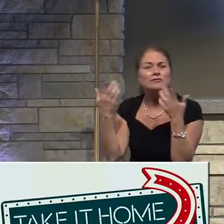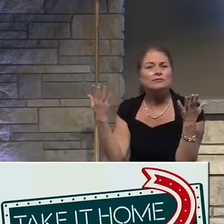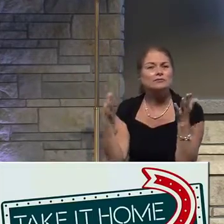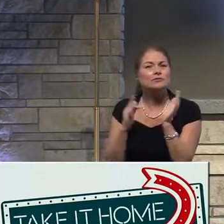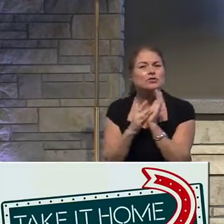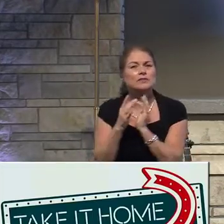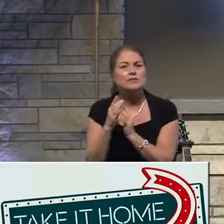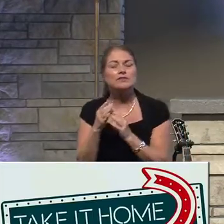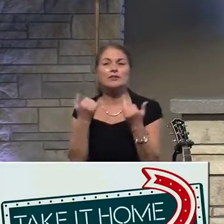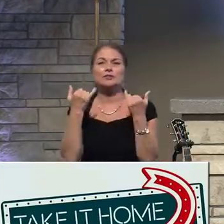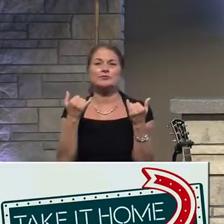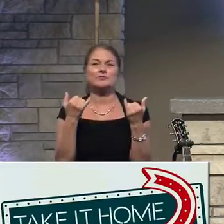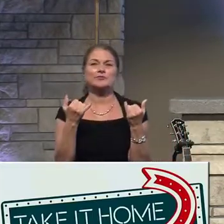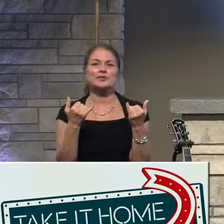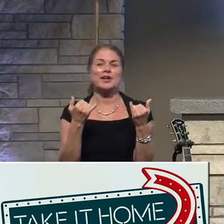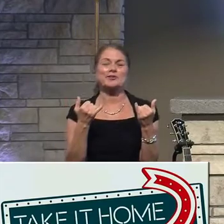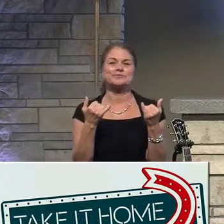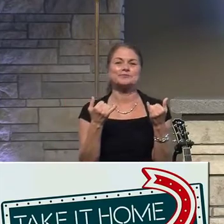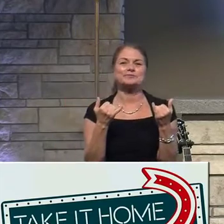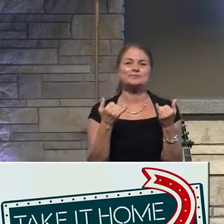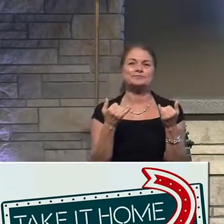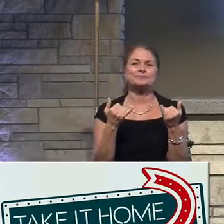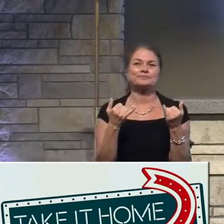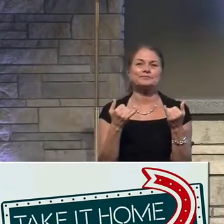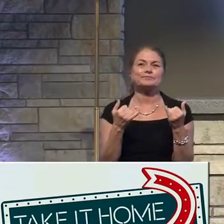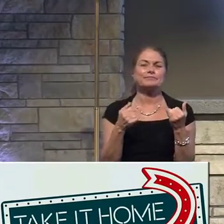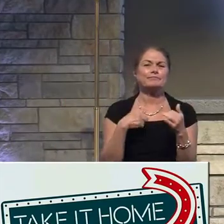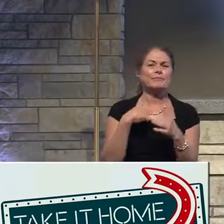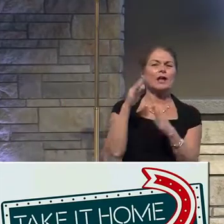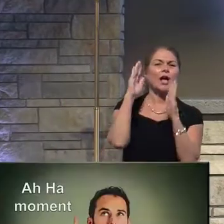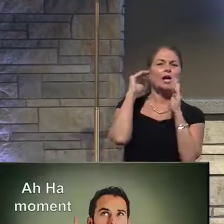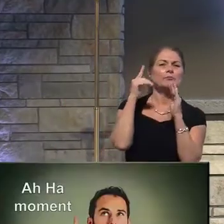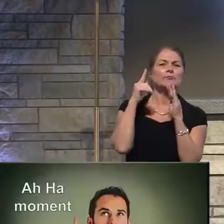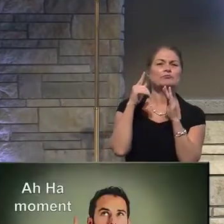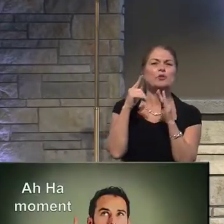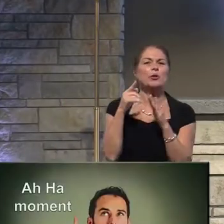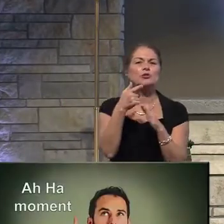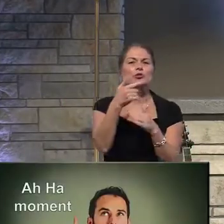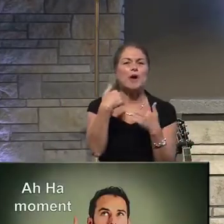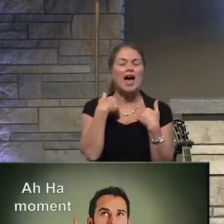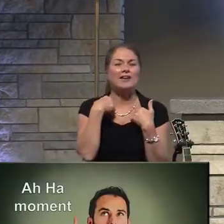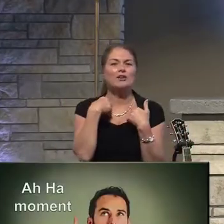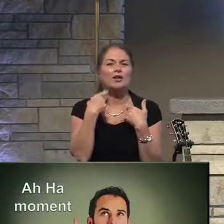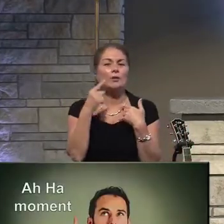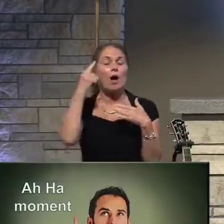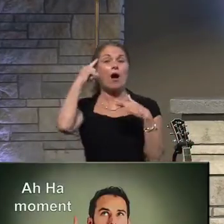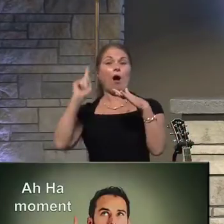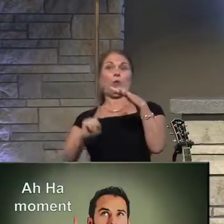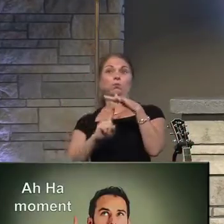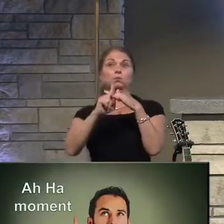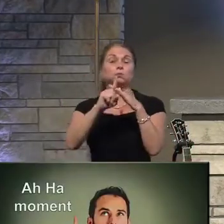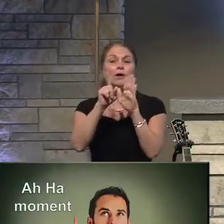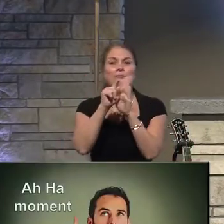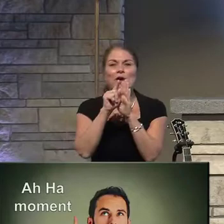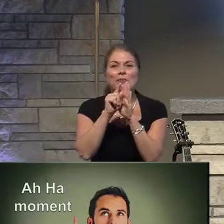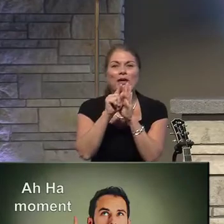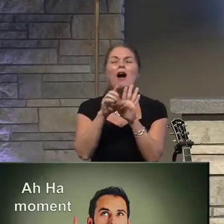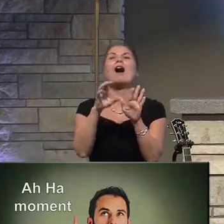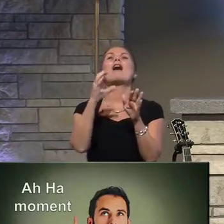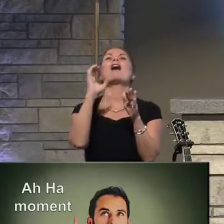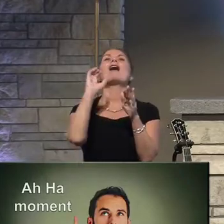home. Okay? And this morning, I'm hoping you have one of those aha kind of moments. This makes sense. I can see